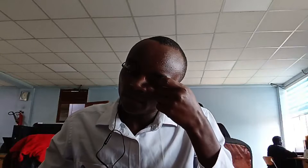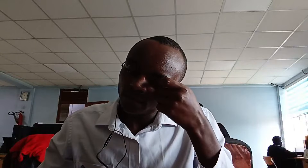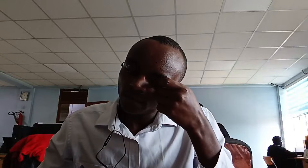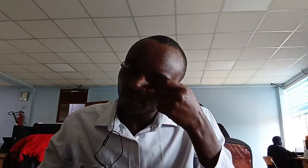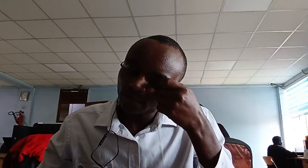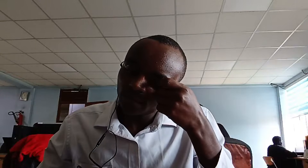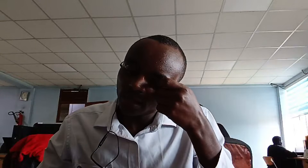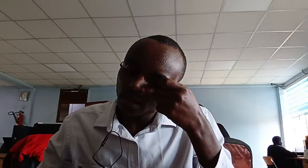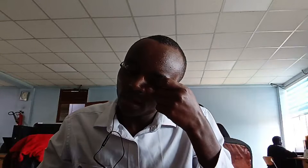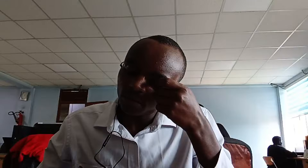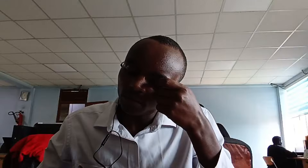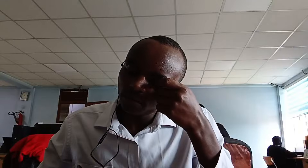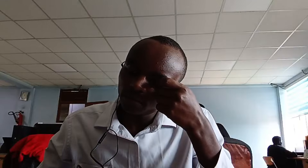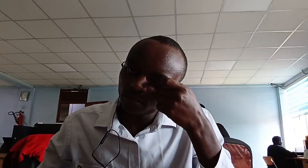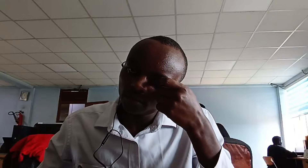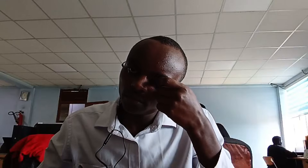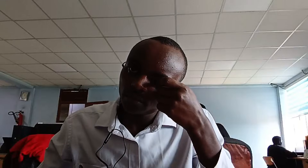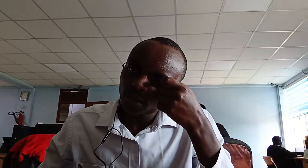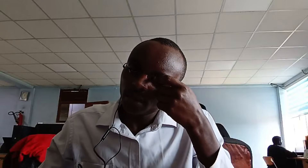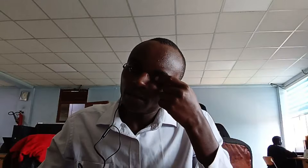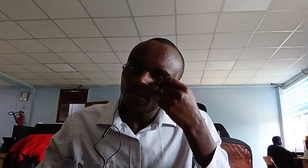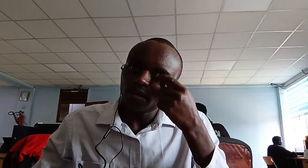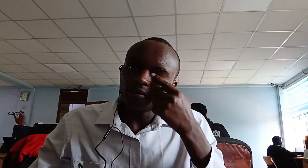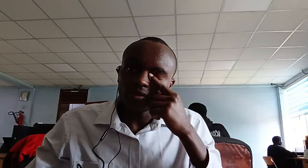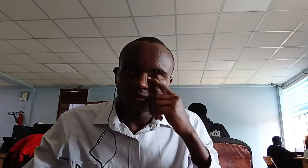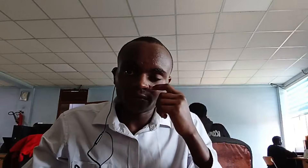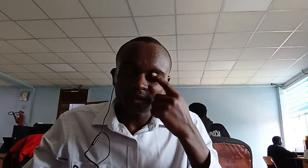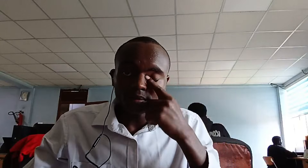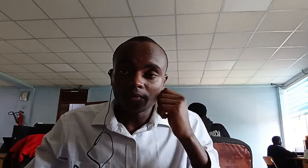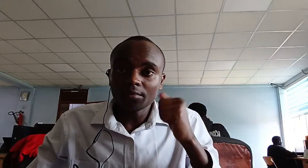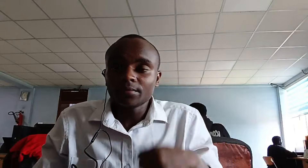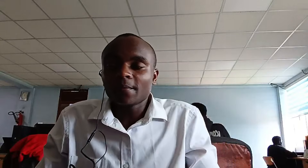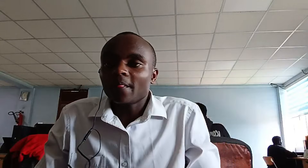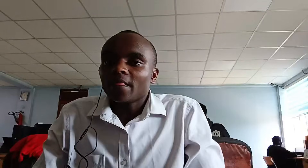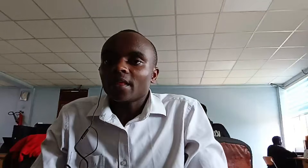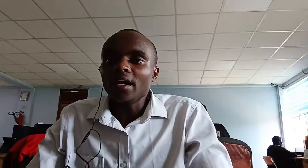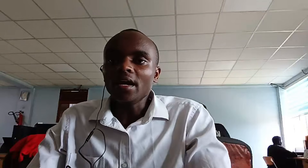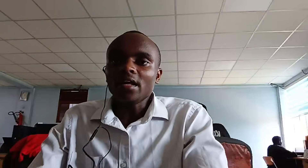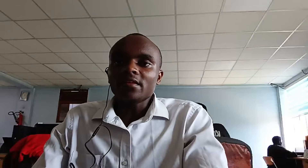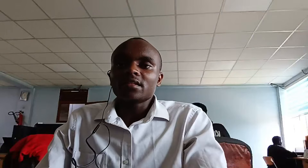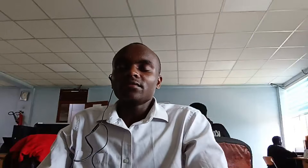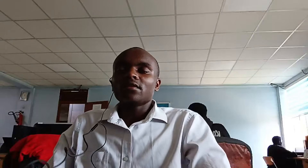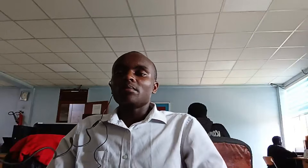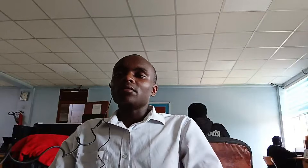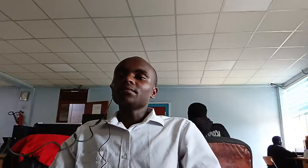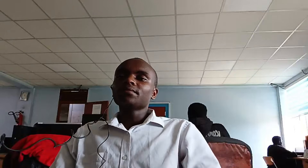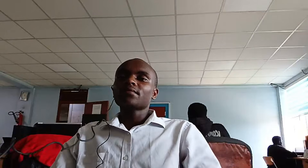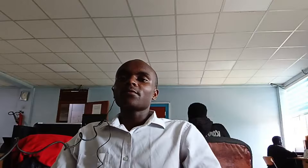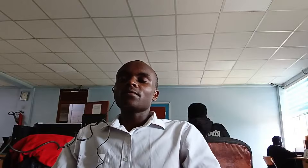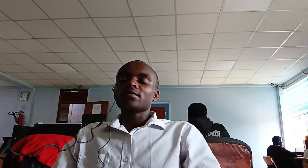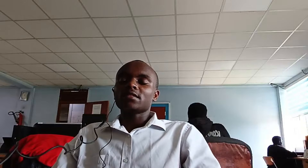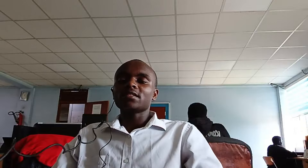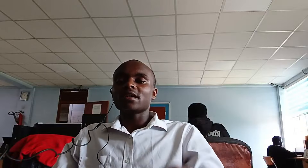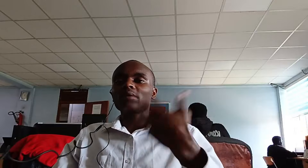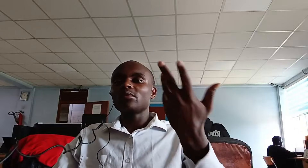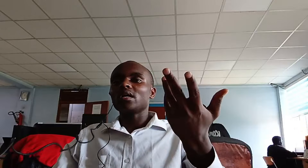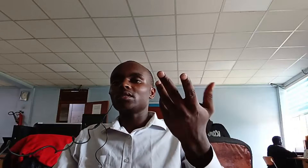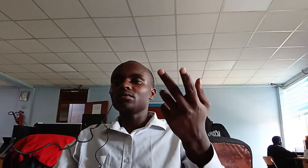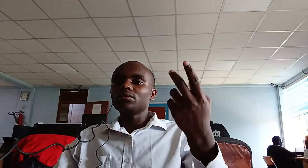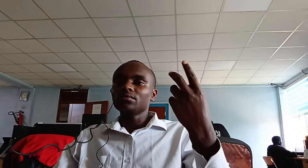for couple. We have the sign for couple. Sign for couple. Since the couple are two, we